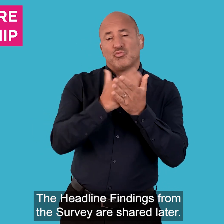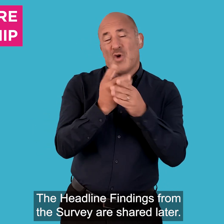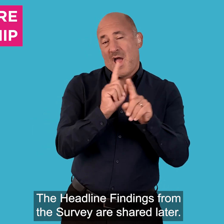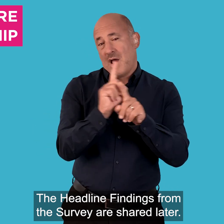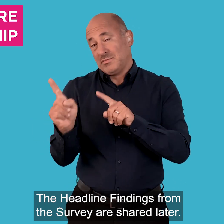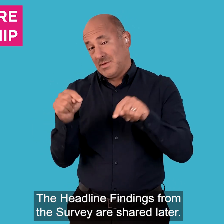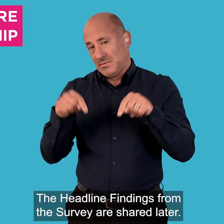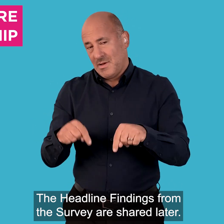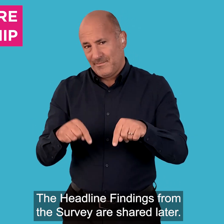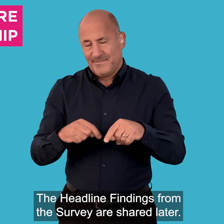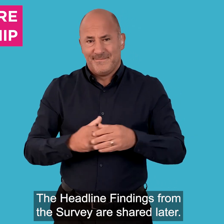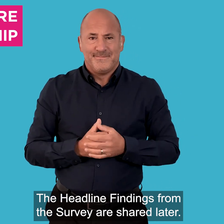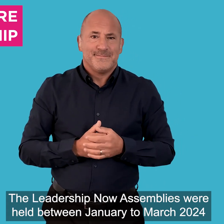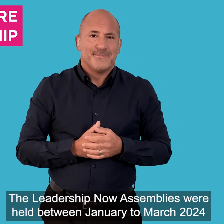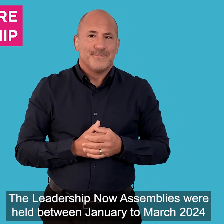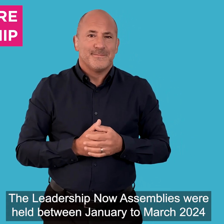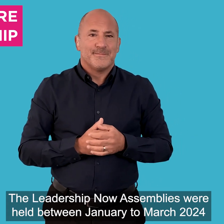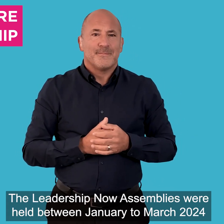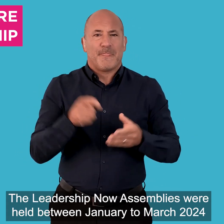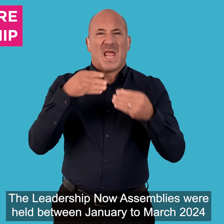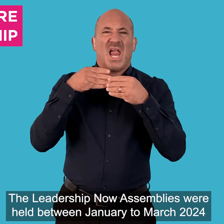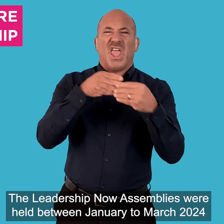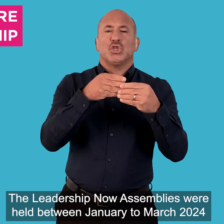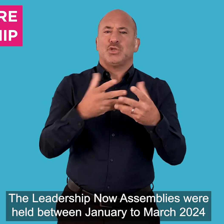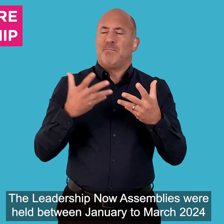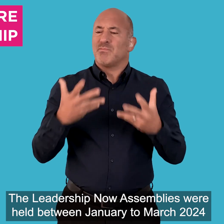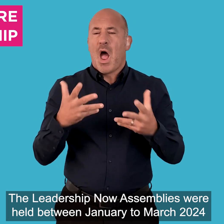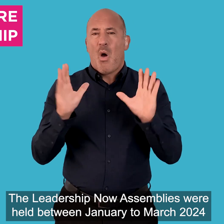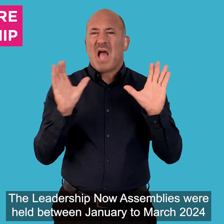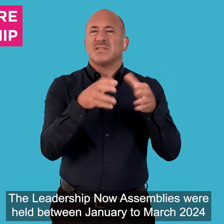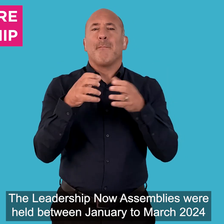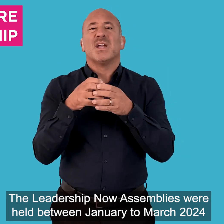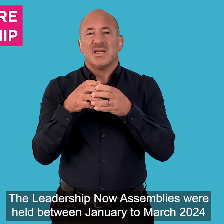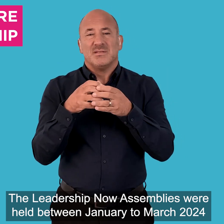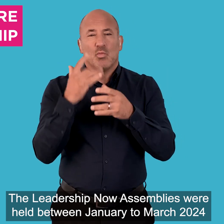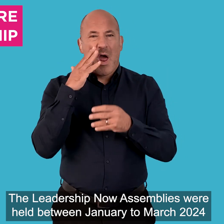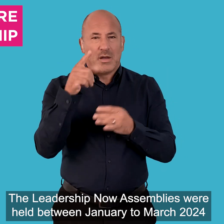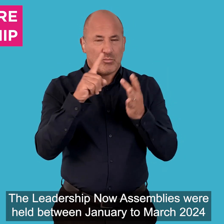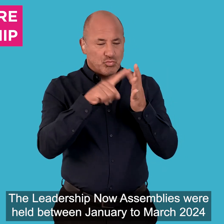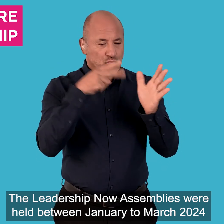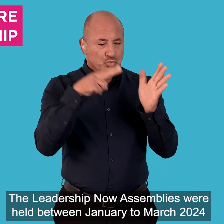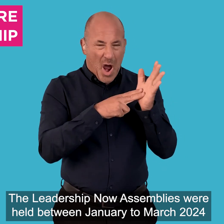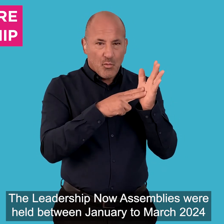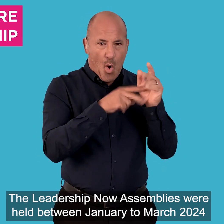shared later. The Leadership Now assemblies were held between January to March